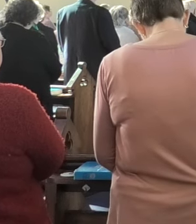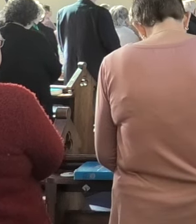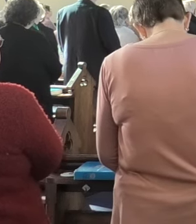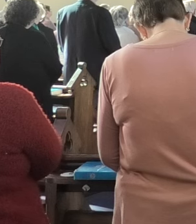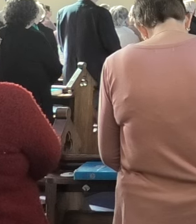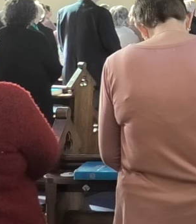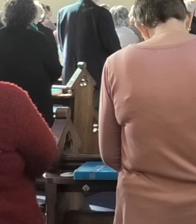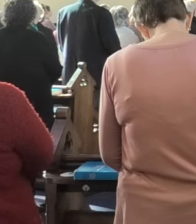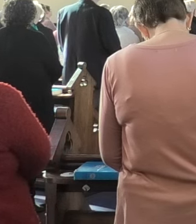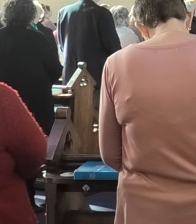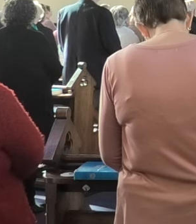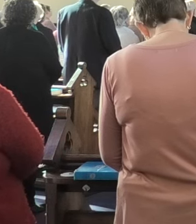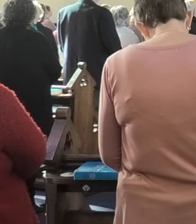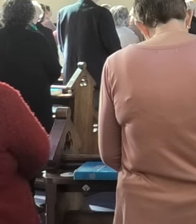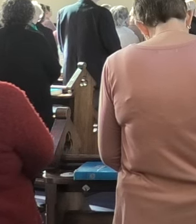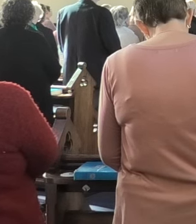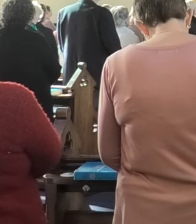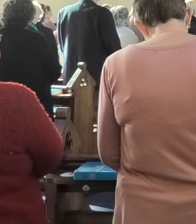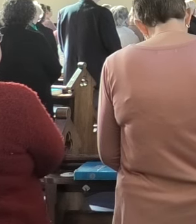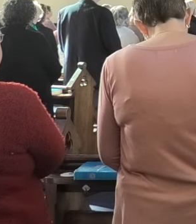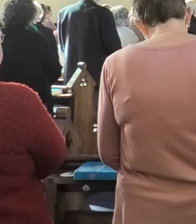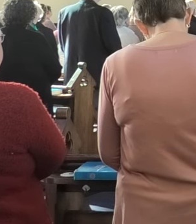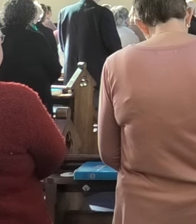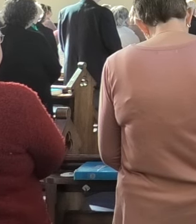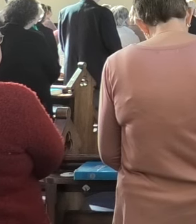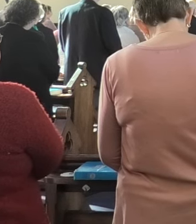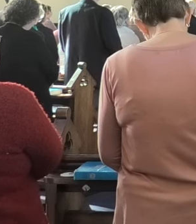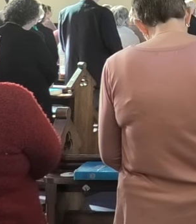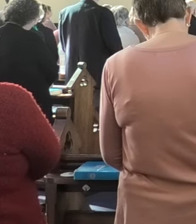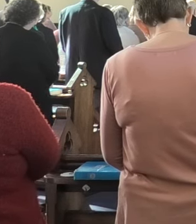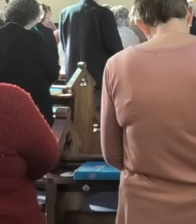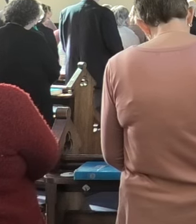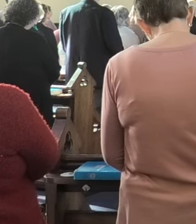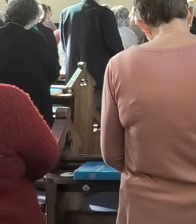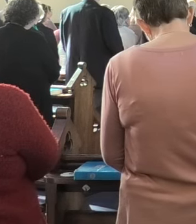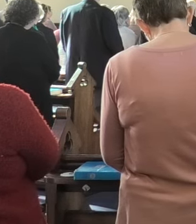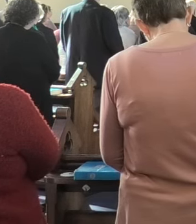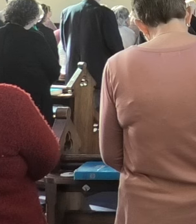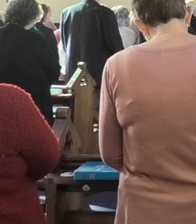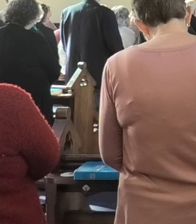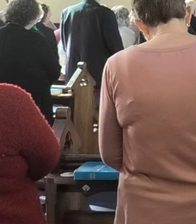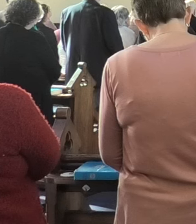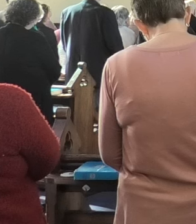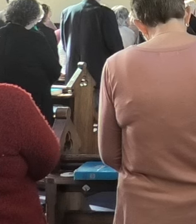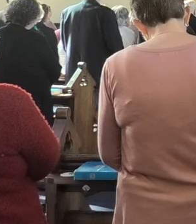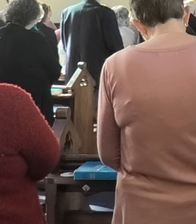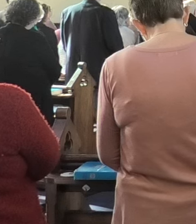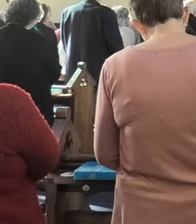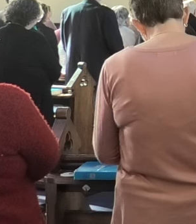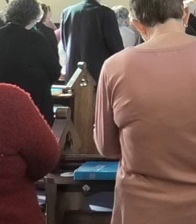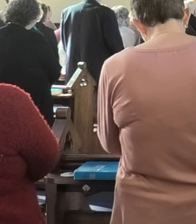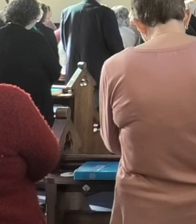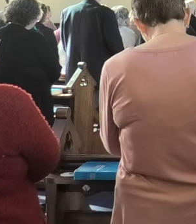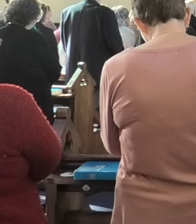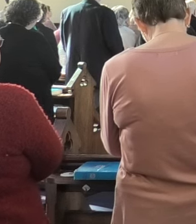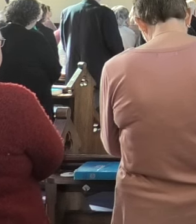the grave because she had a personal relationship with Jesus. And in preparing this service, she made it very clear to me that she wanted others